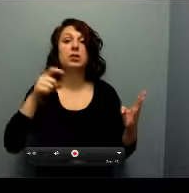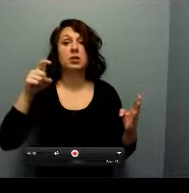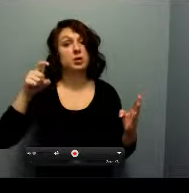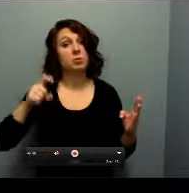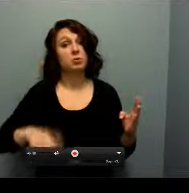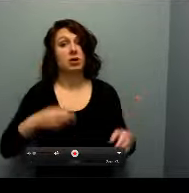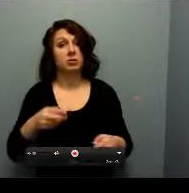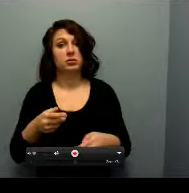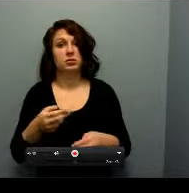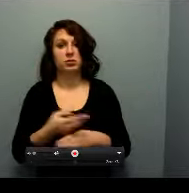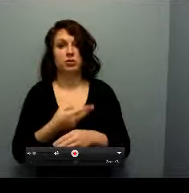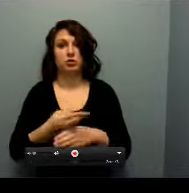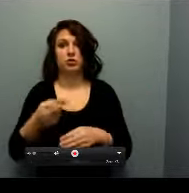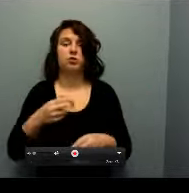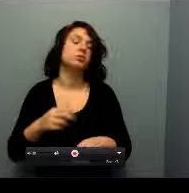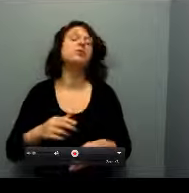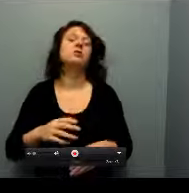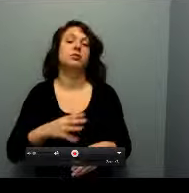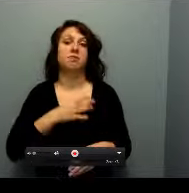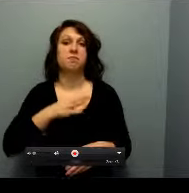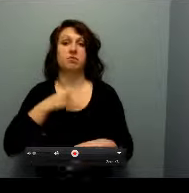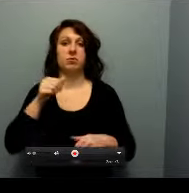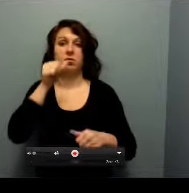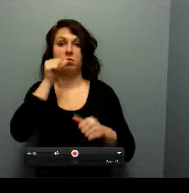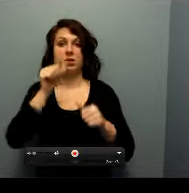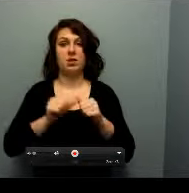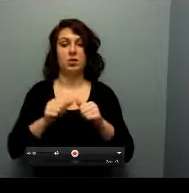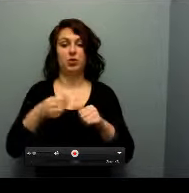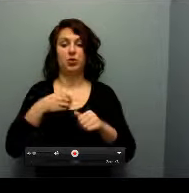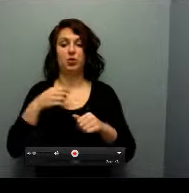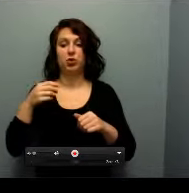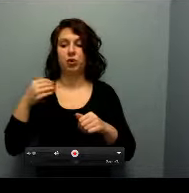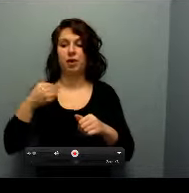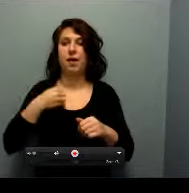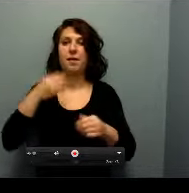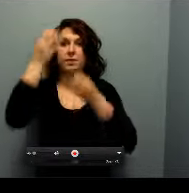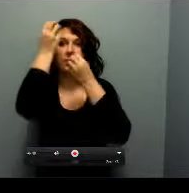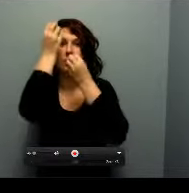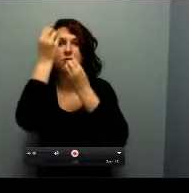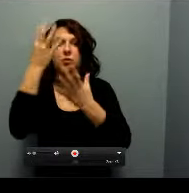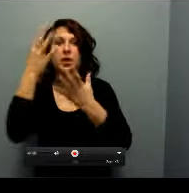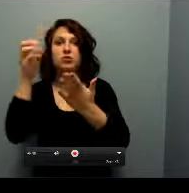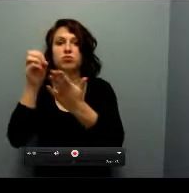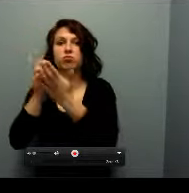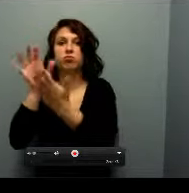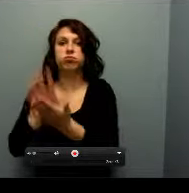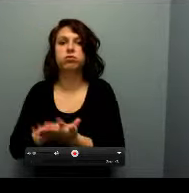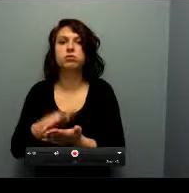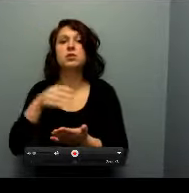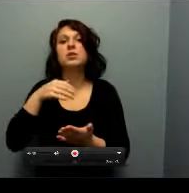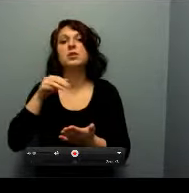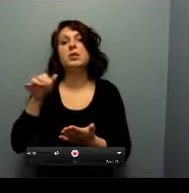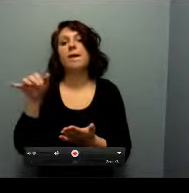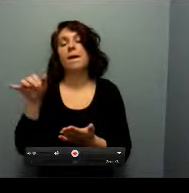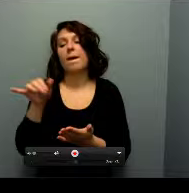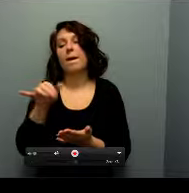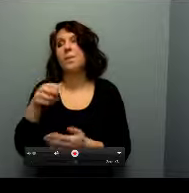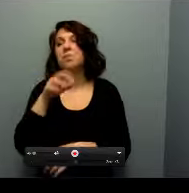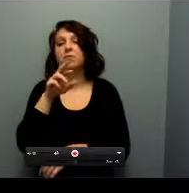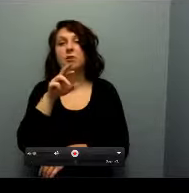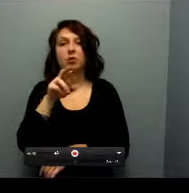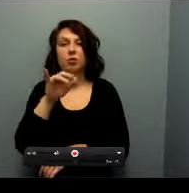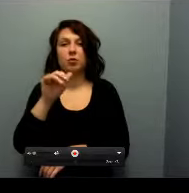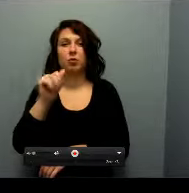formal letter, which includes the information that would be on the form, such as the rating, the accomplishments,